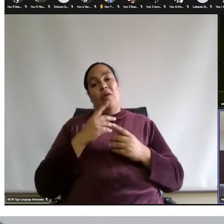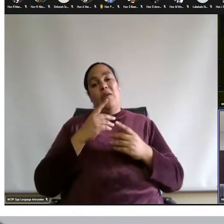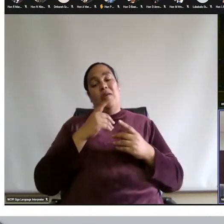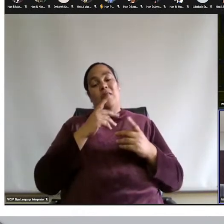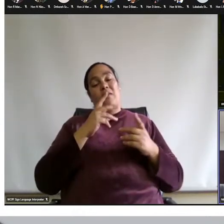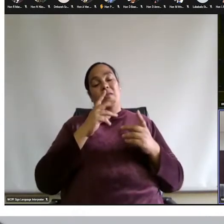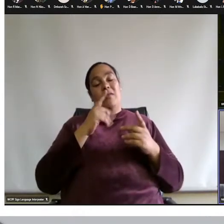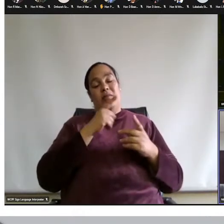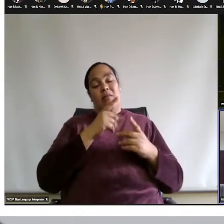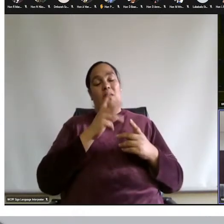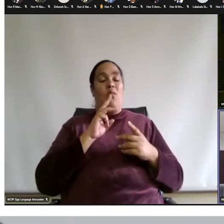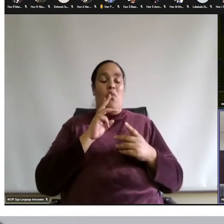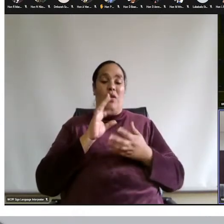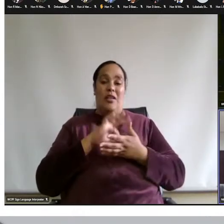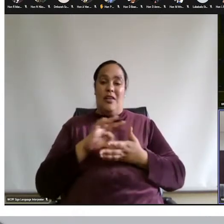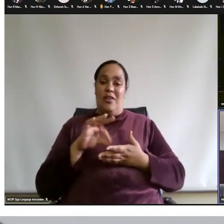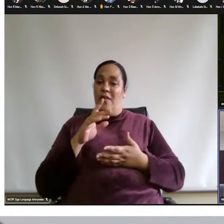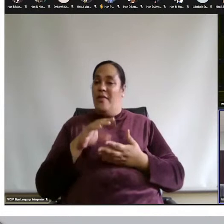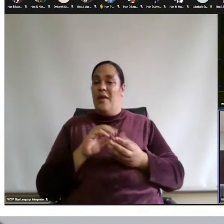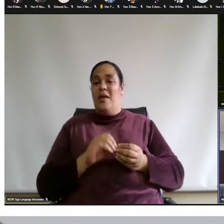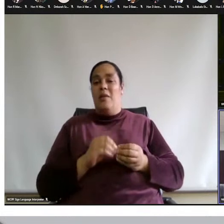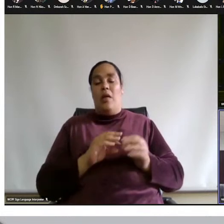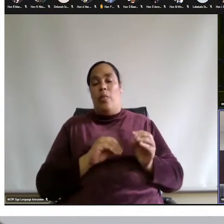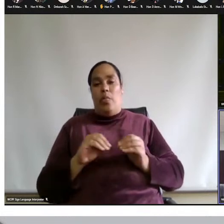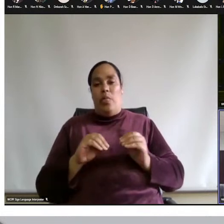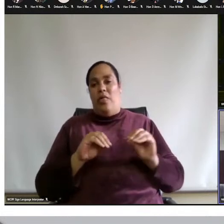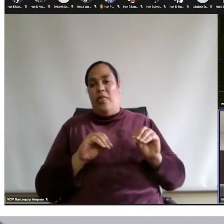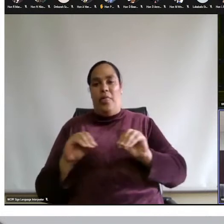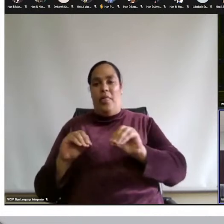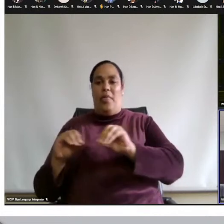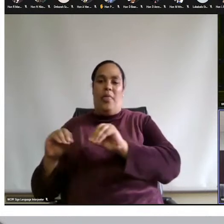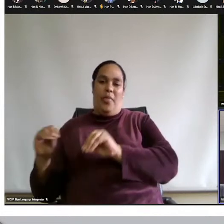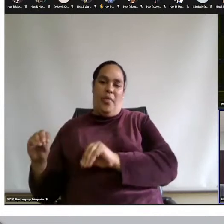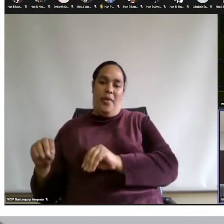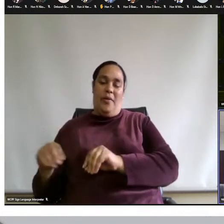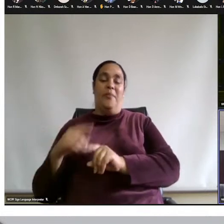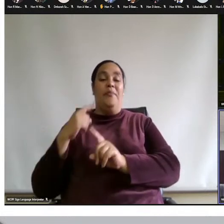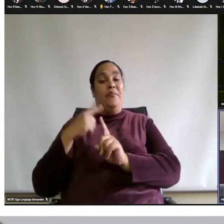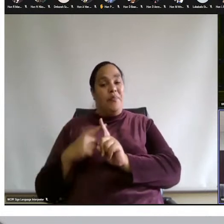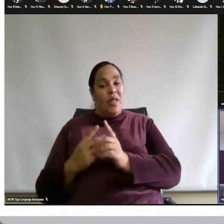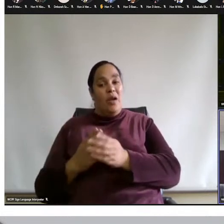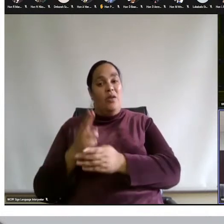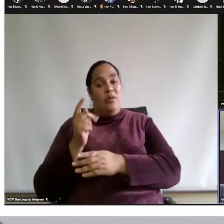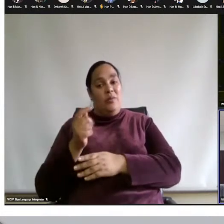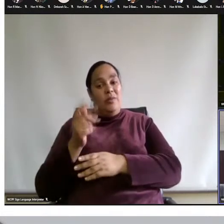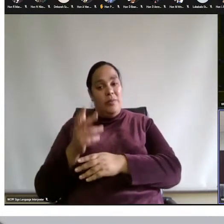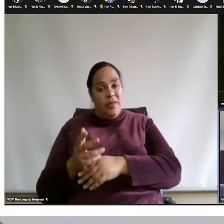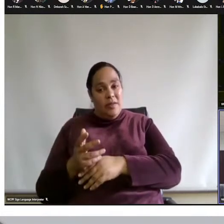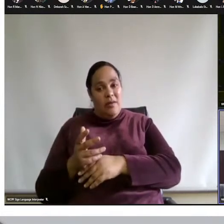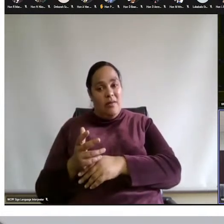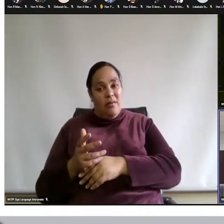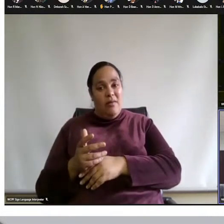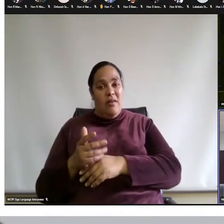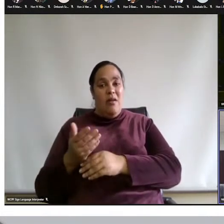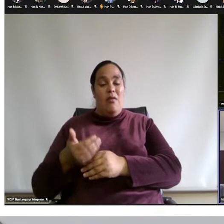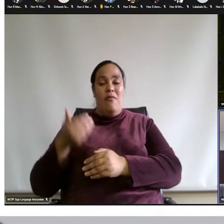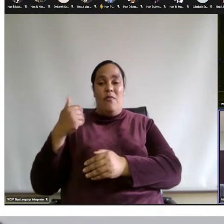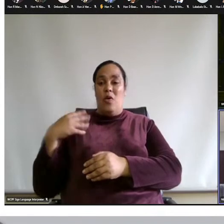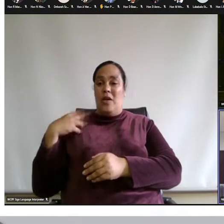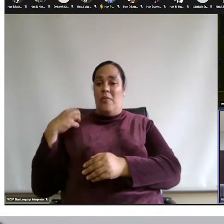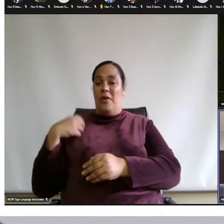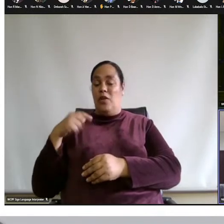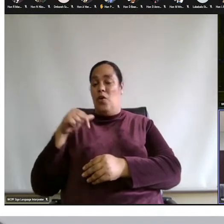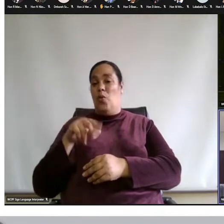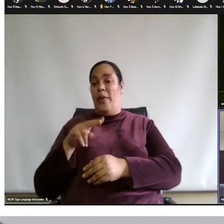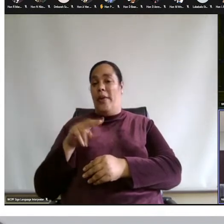has caused numerous delays. And Honourable Speaker, former Minister Nkwinti,